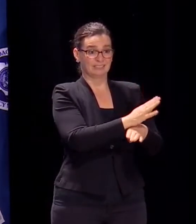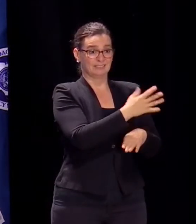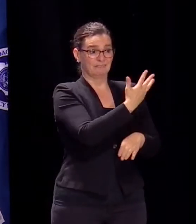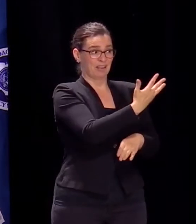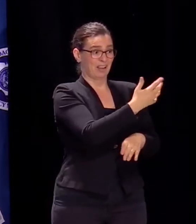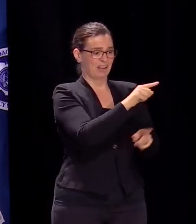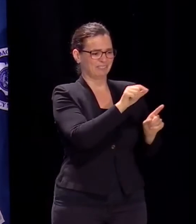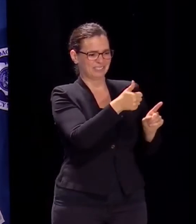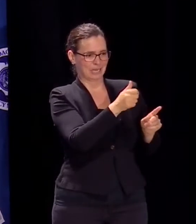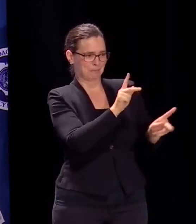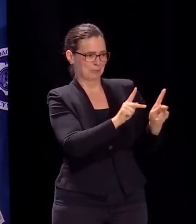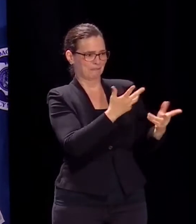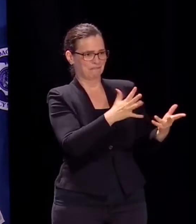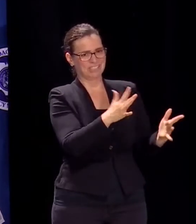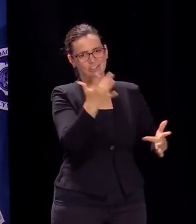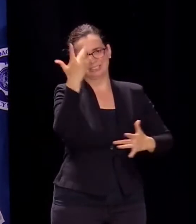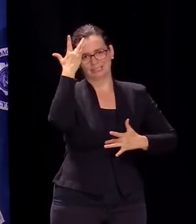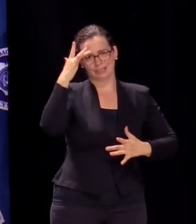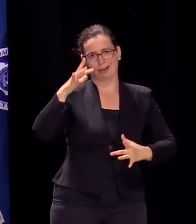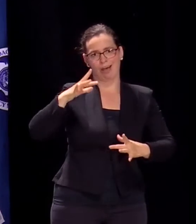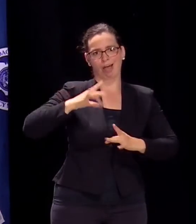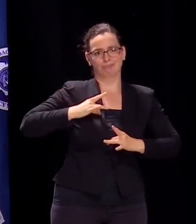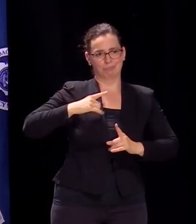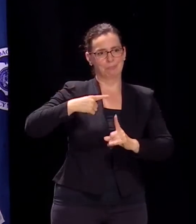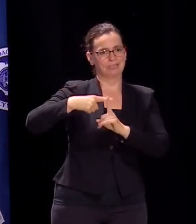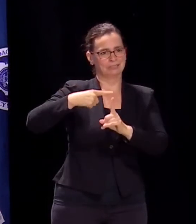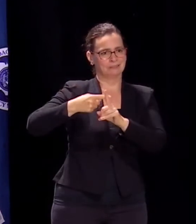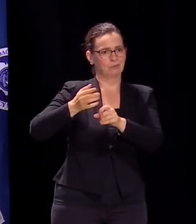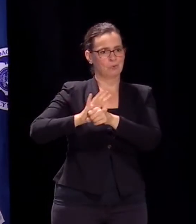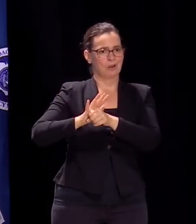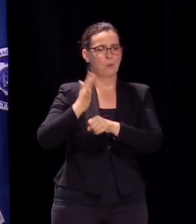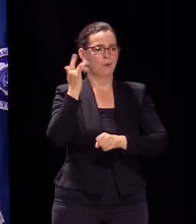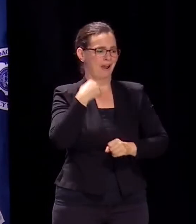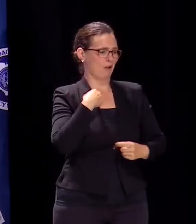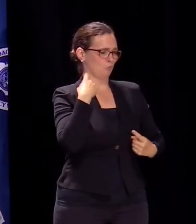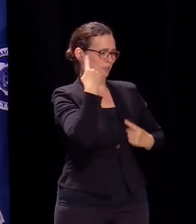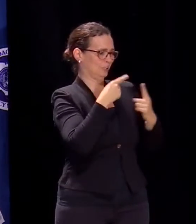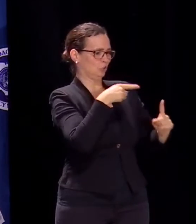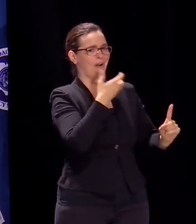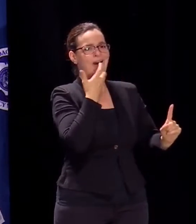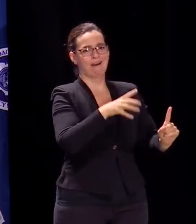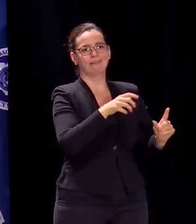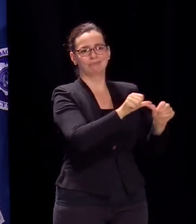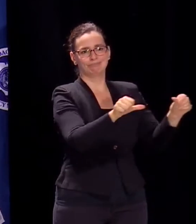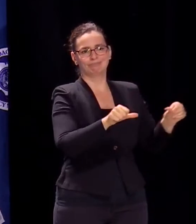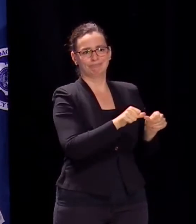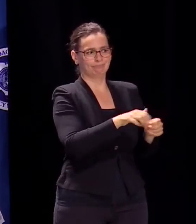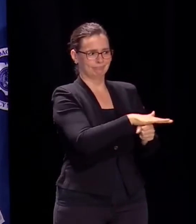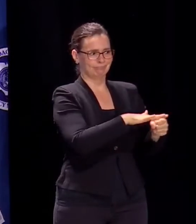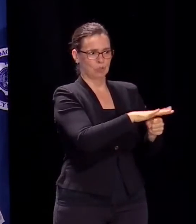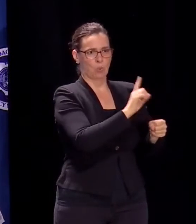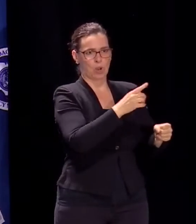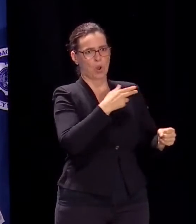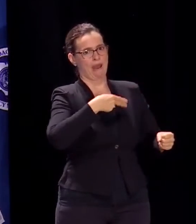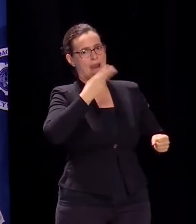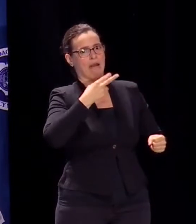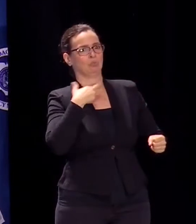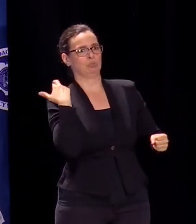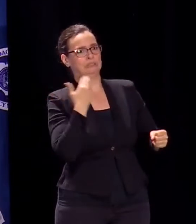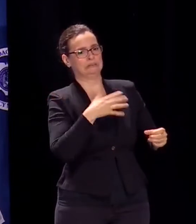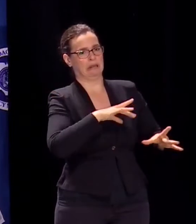cluster, but that's what we're seeing now. The Apple production facility is in